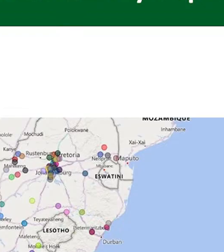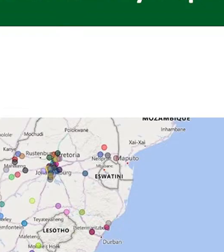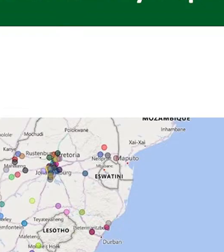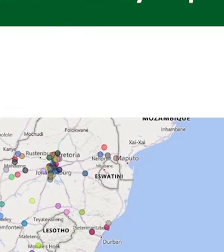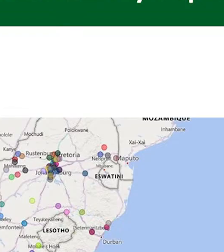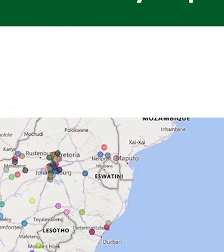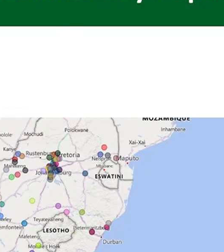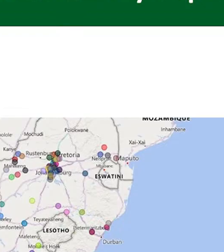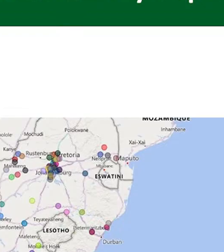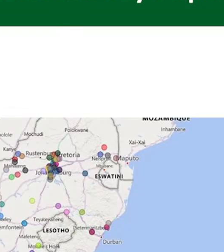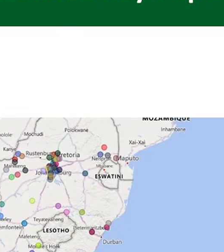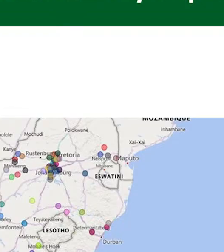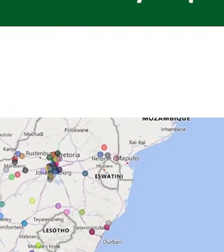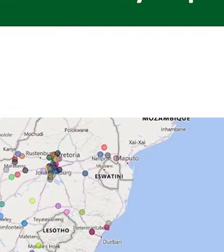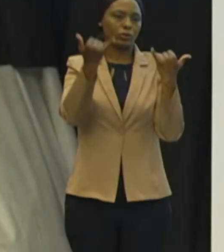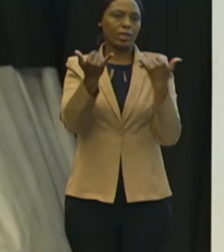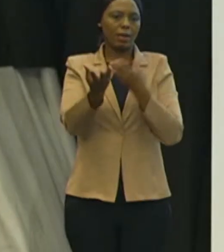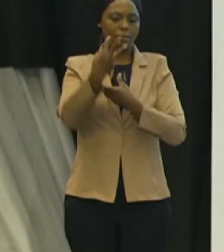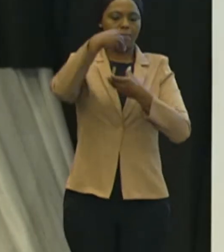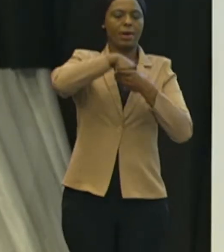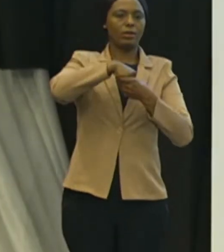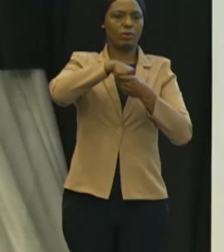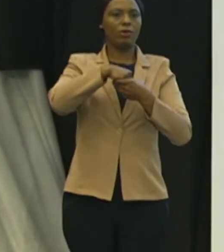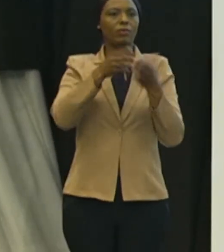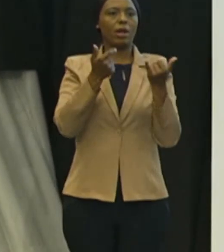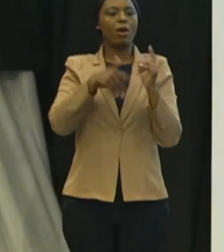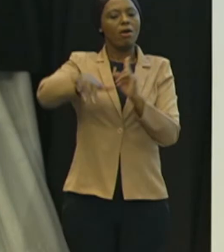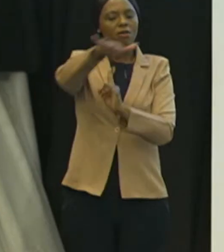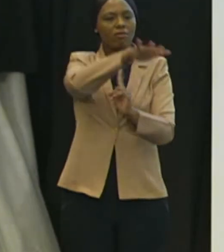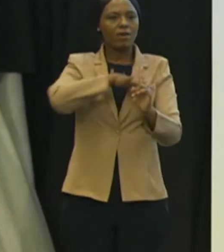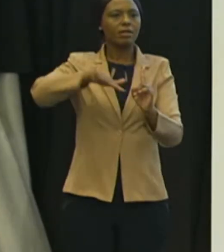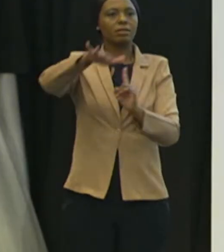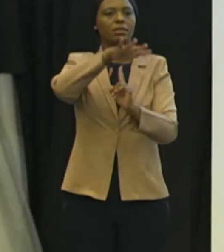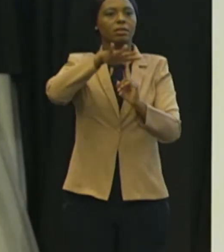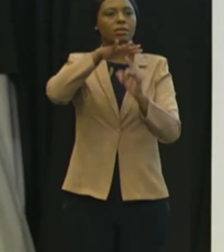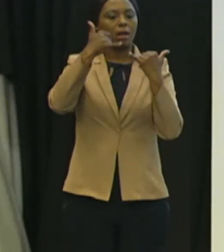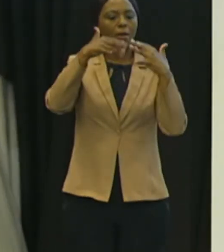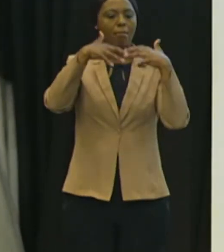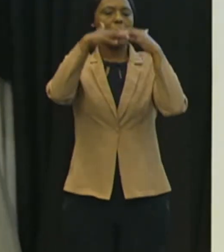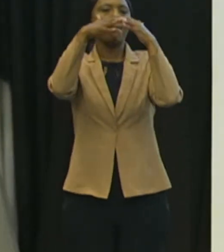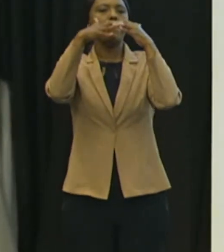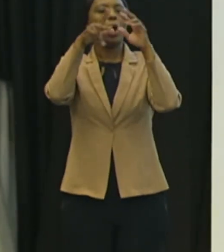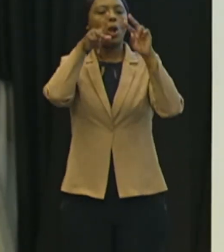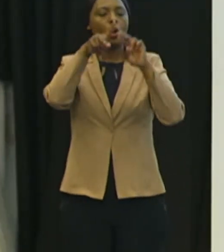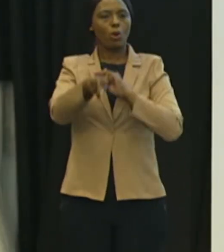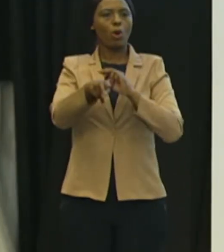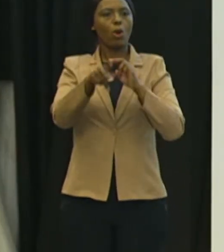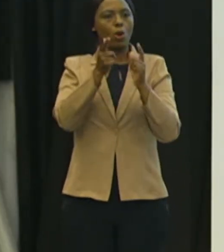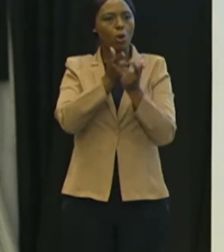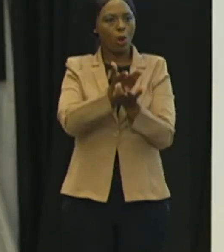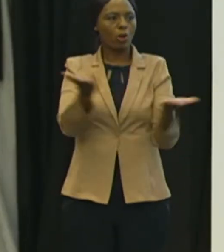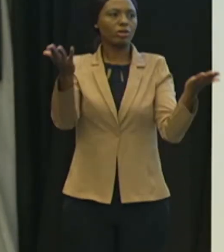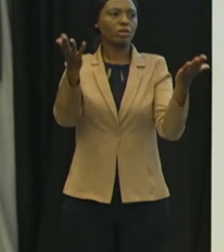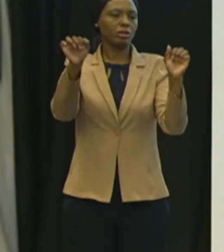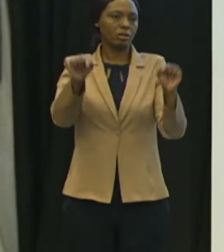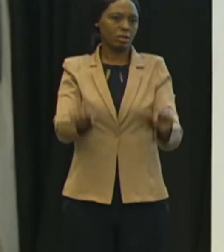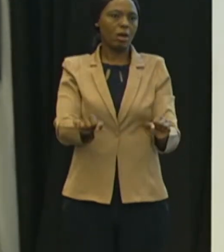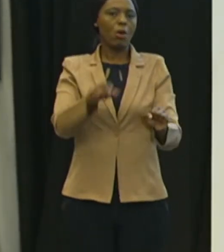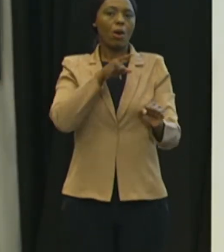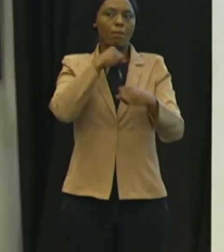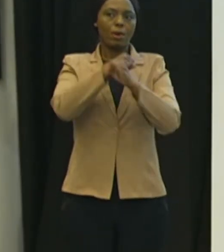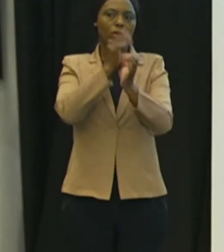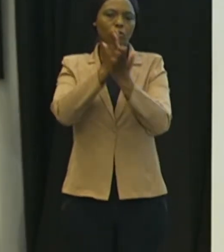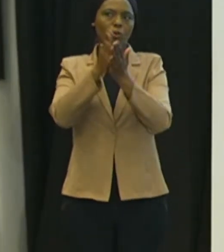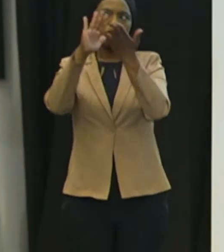of these facility launch activities, including Rechitse, to ensure that we sensitize the community